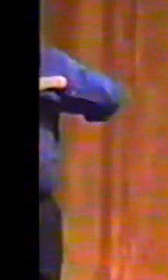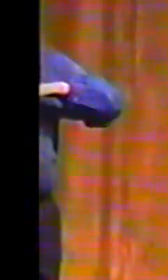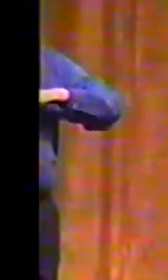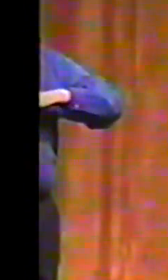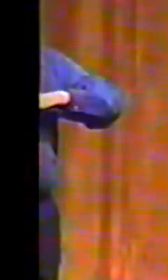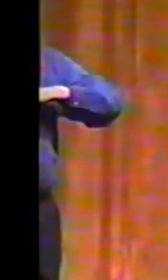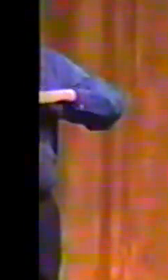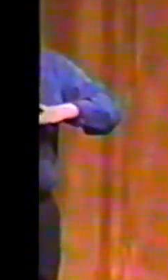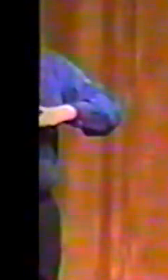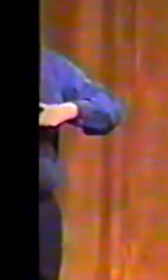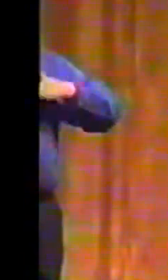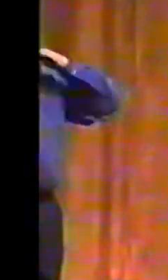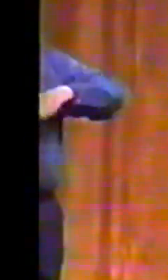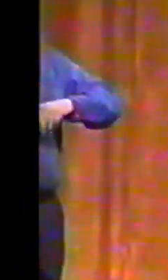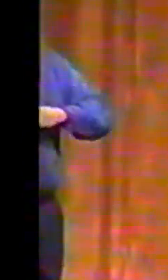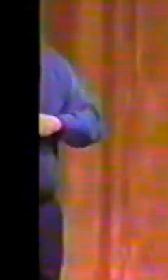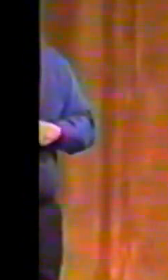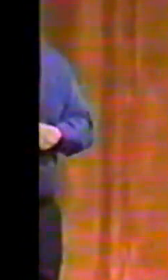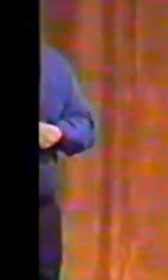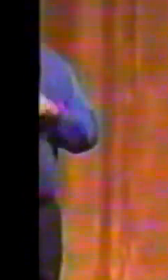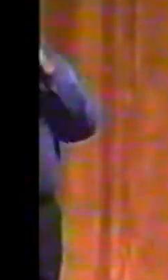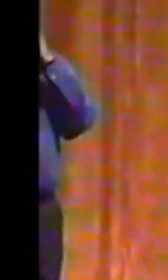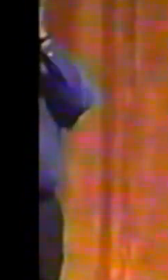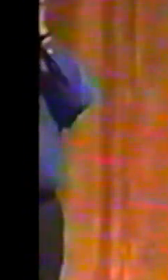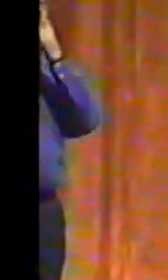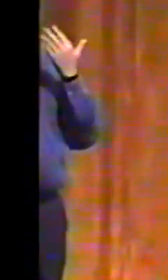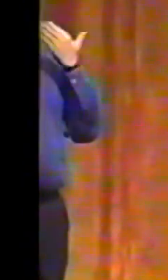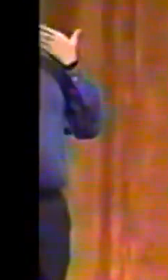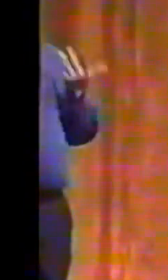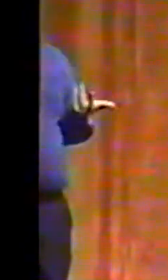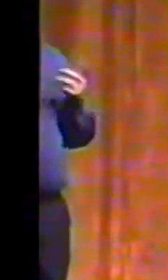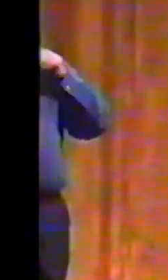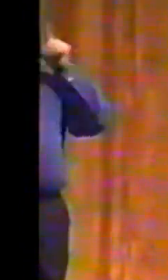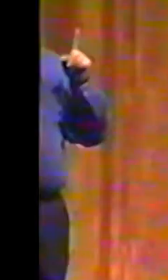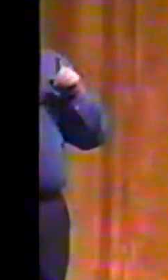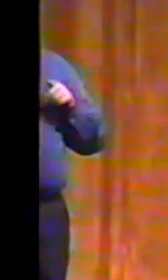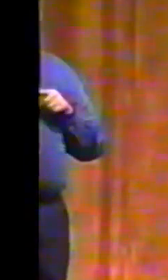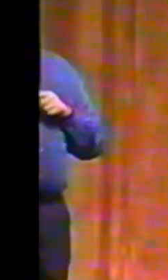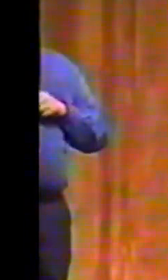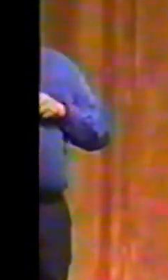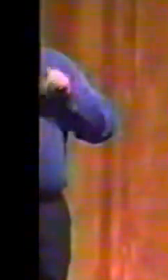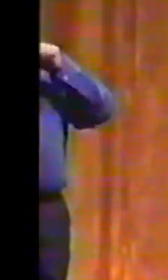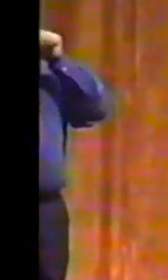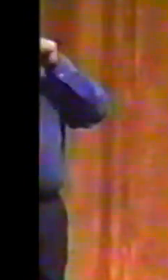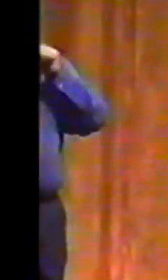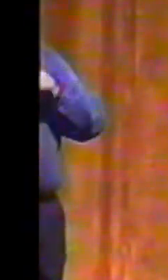way above my head. I'm not sure who the exact these people are, but they're going to be executives at the various networks.